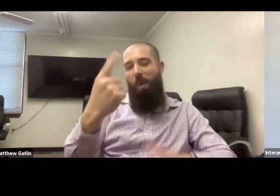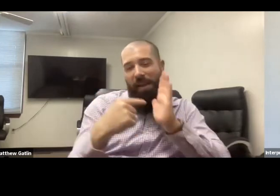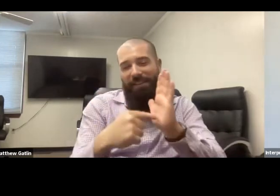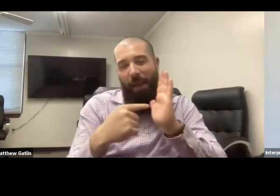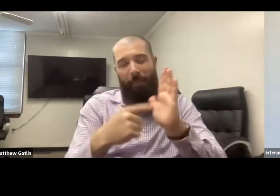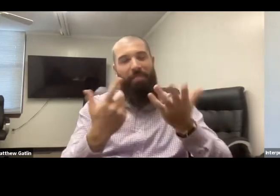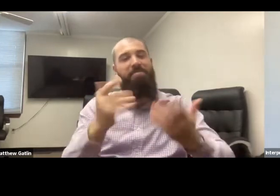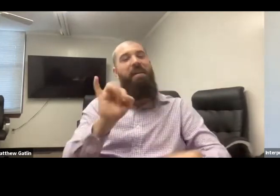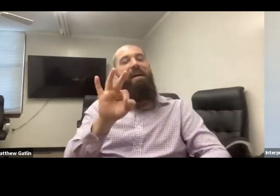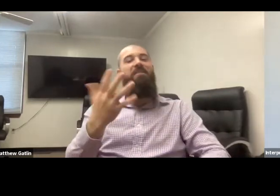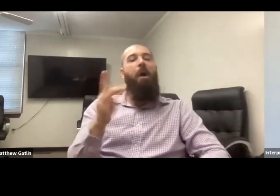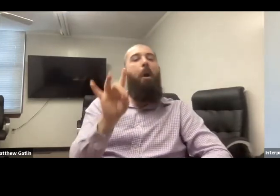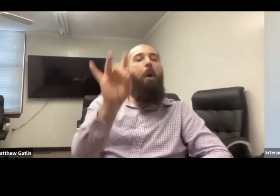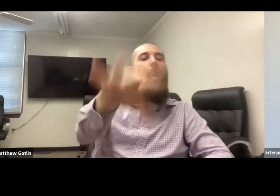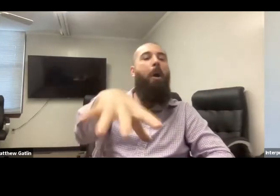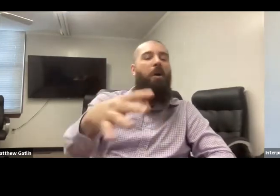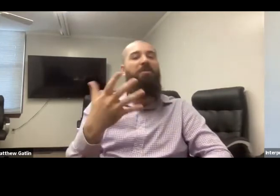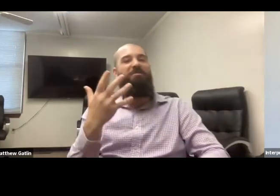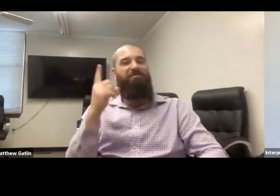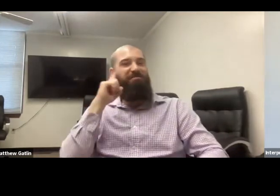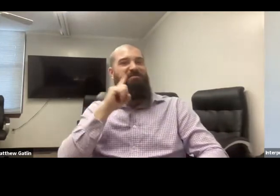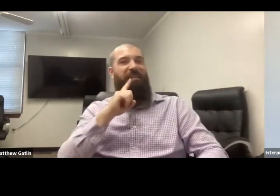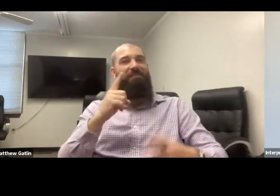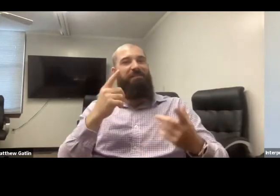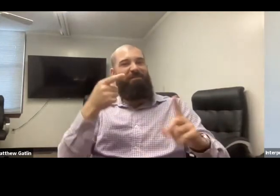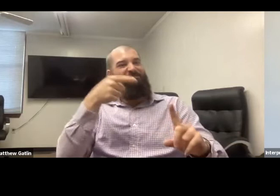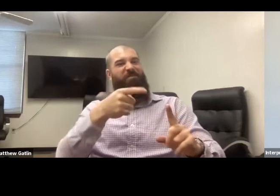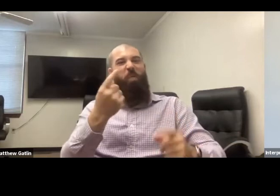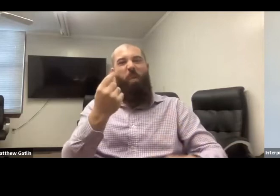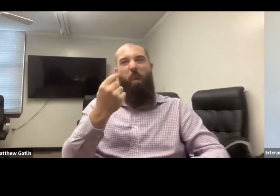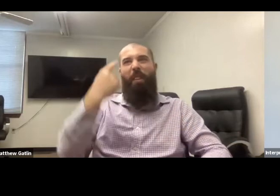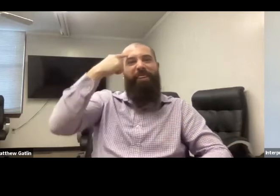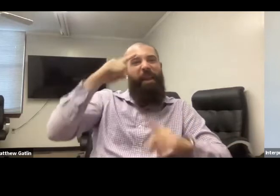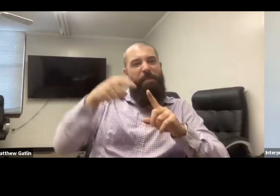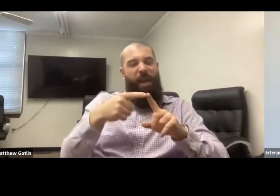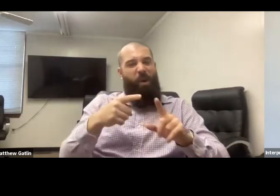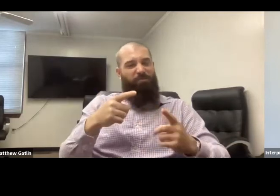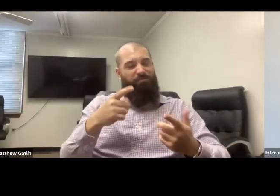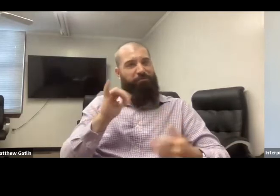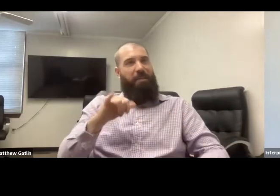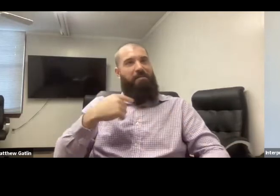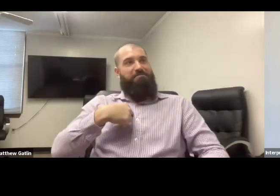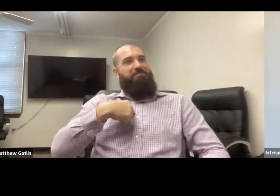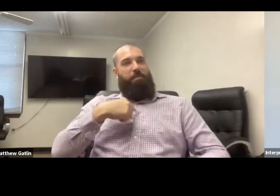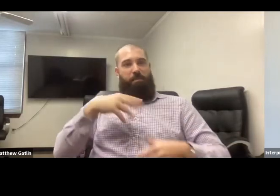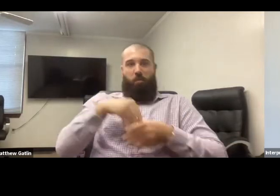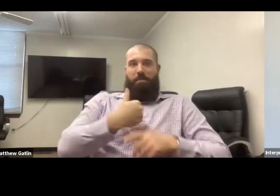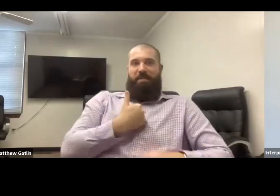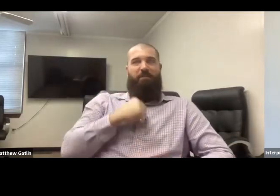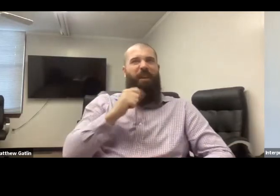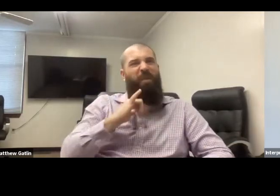now. So that's one example of, you know, things that you might not consider, you know, a deaf person's